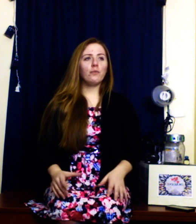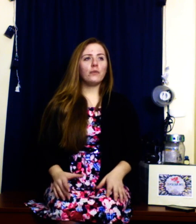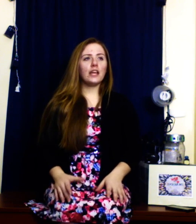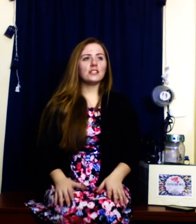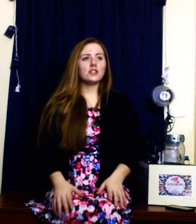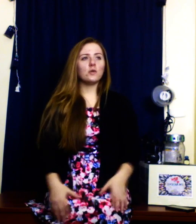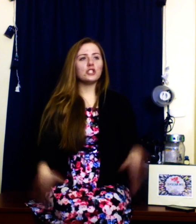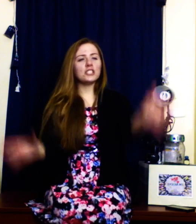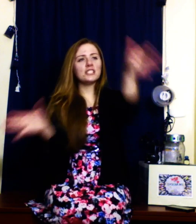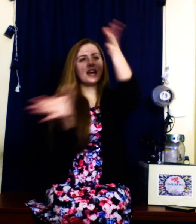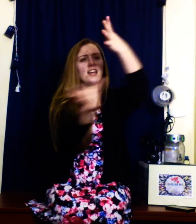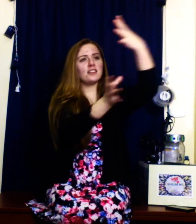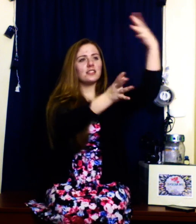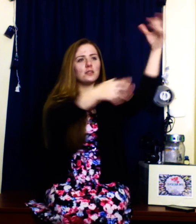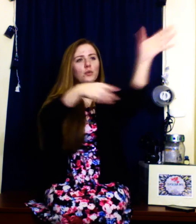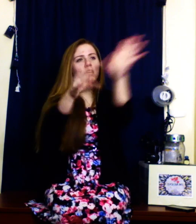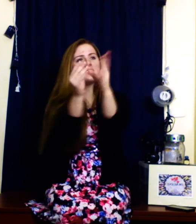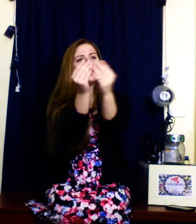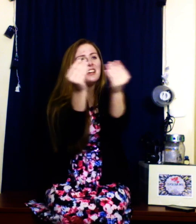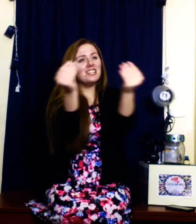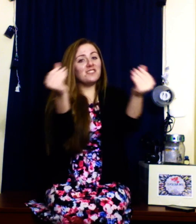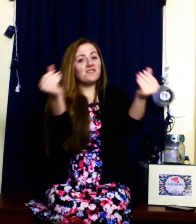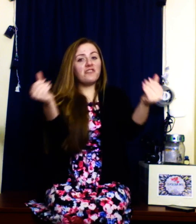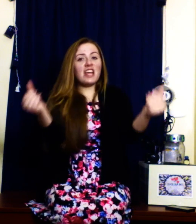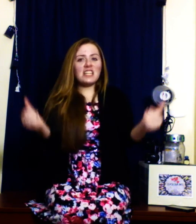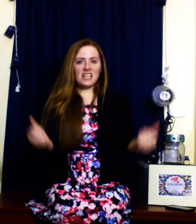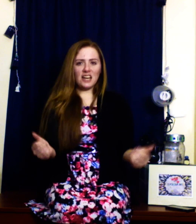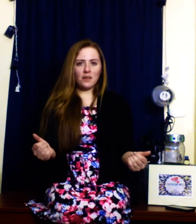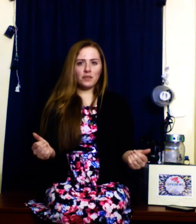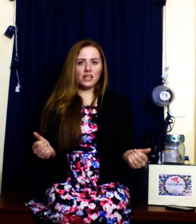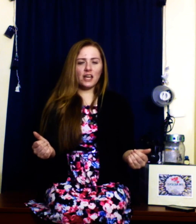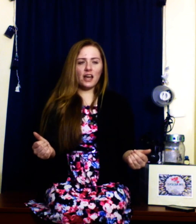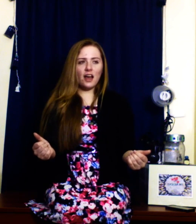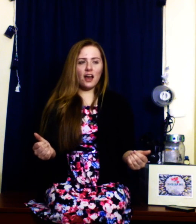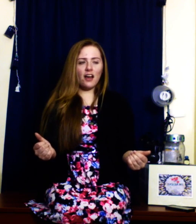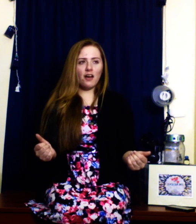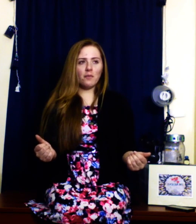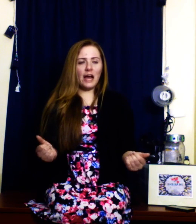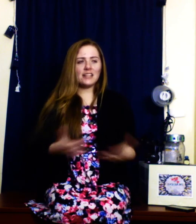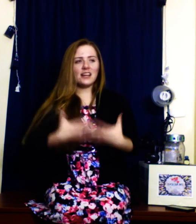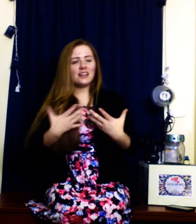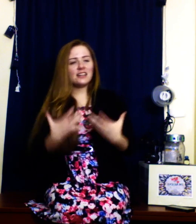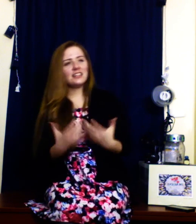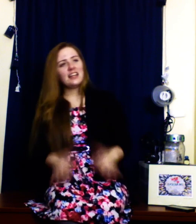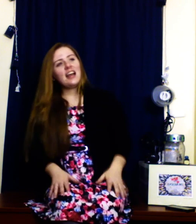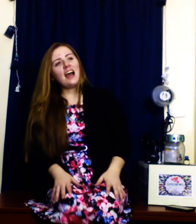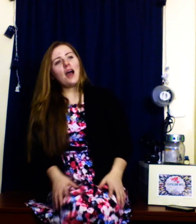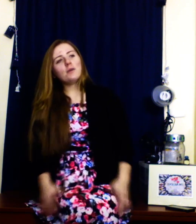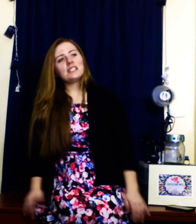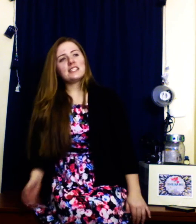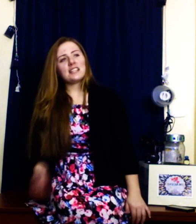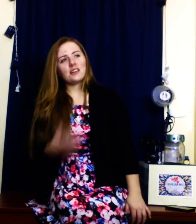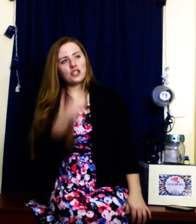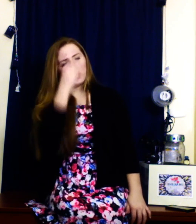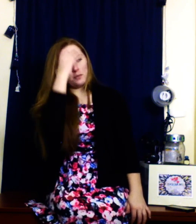And so when she's saying that this wind is fading, I wasn't exactly sure,